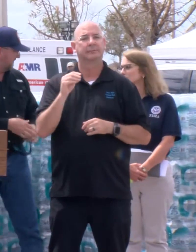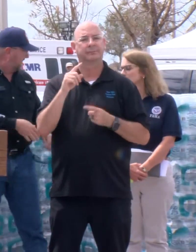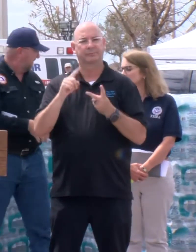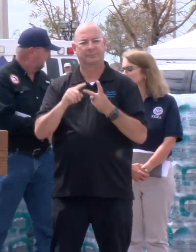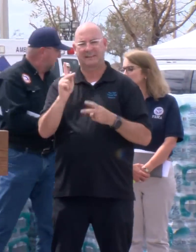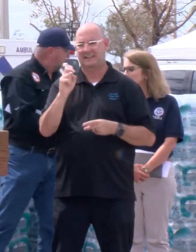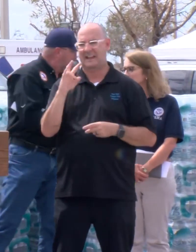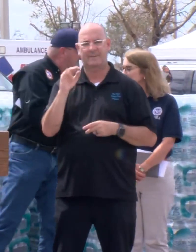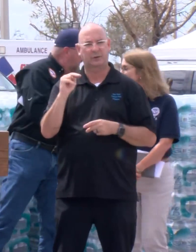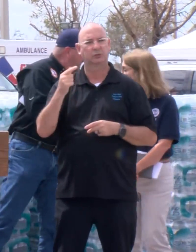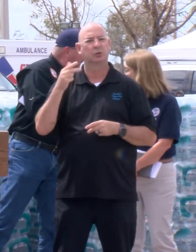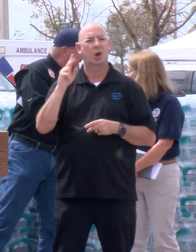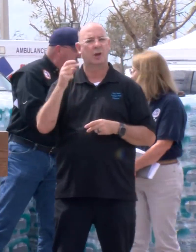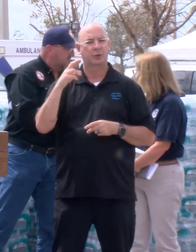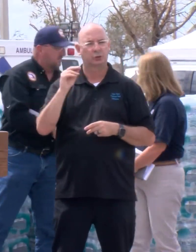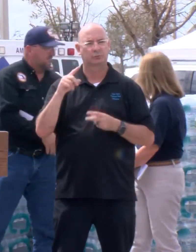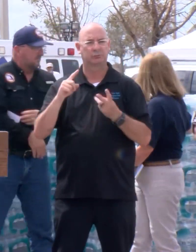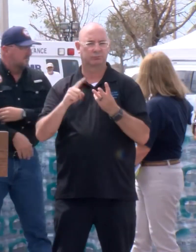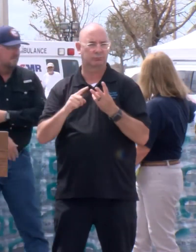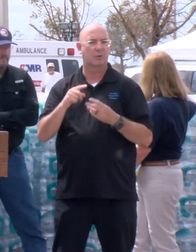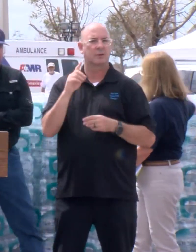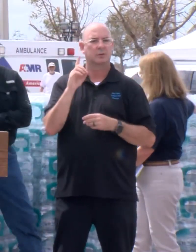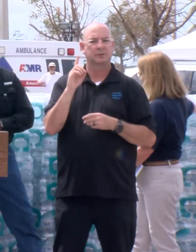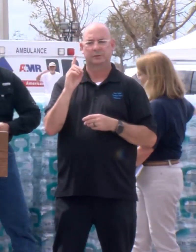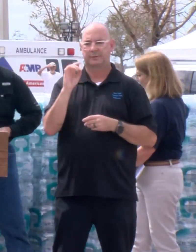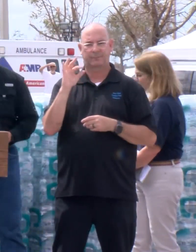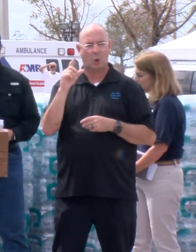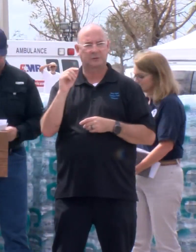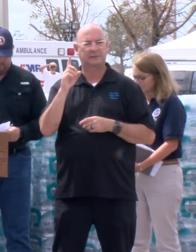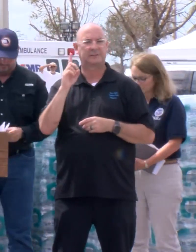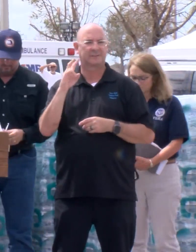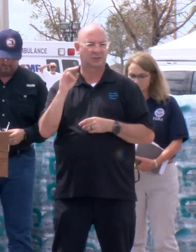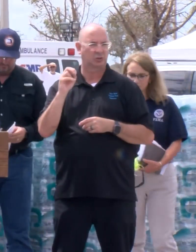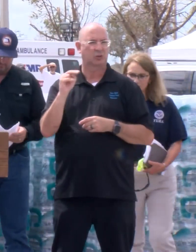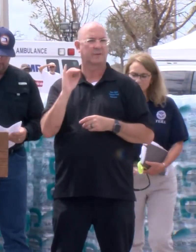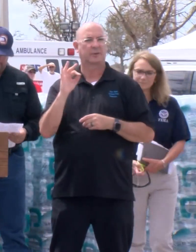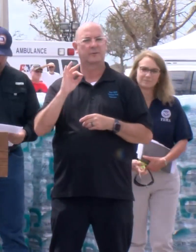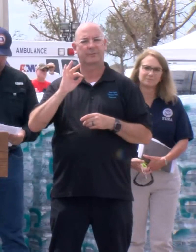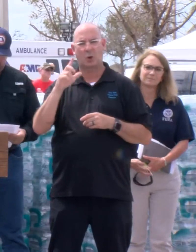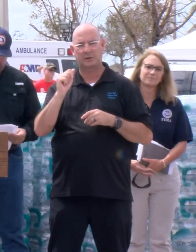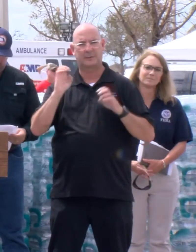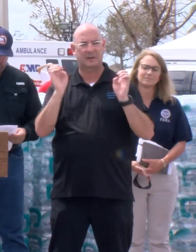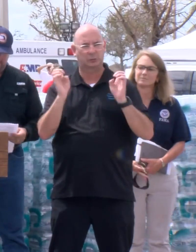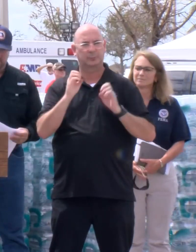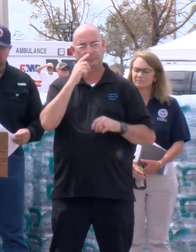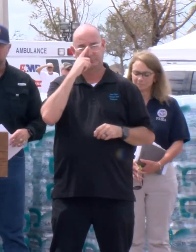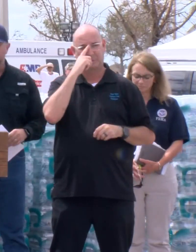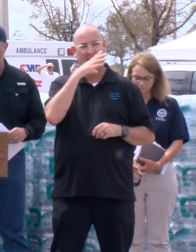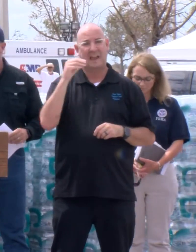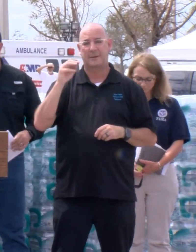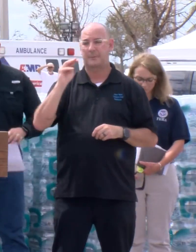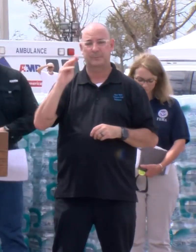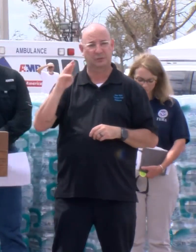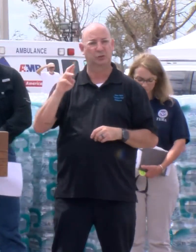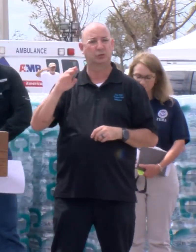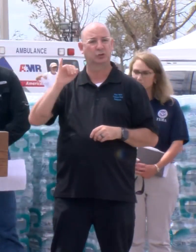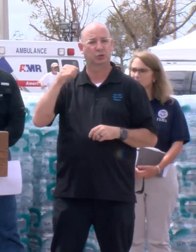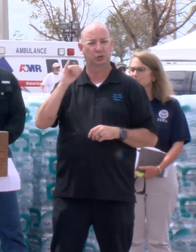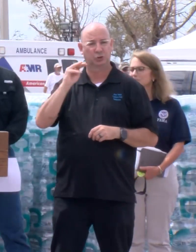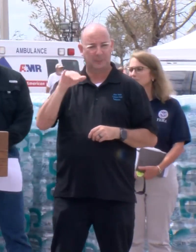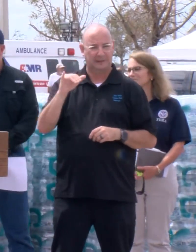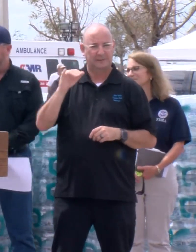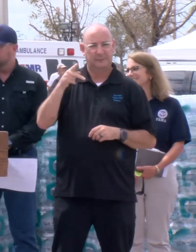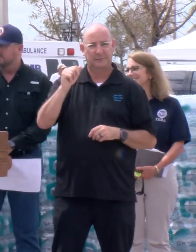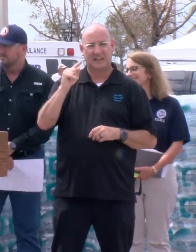Director, Jimmy Petronis, Florida Chief Financial Officer, Gracia Check, our FEMA lead, and then the